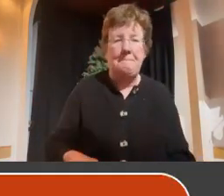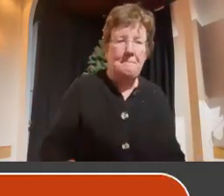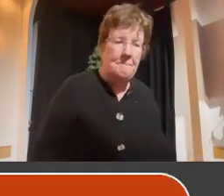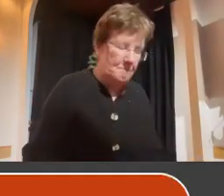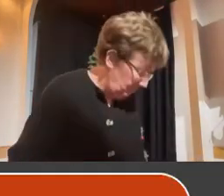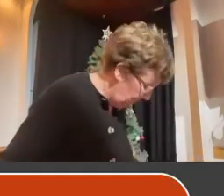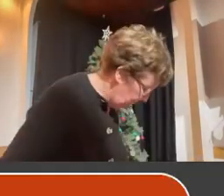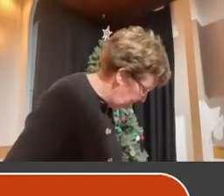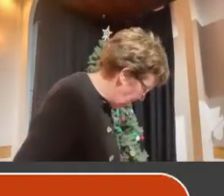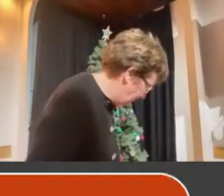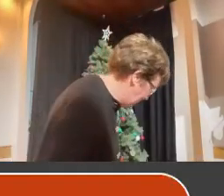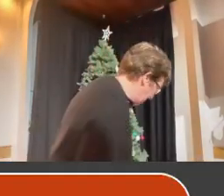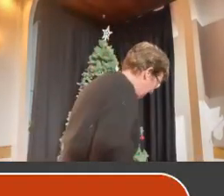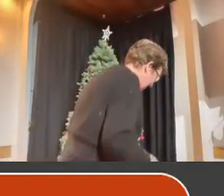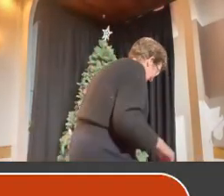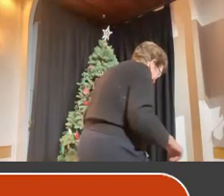some unique differences.